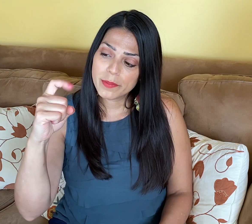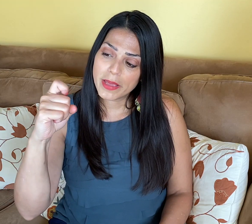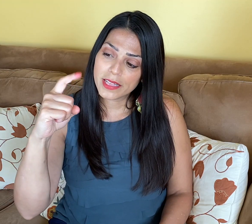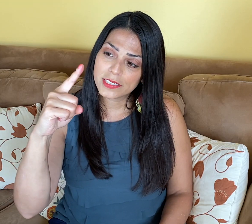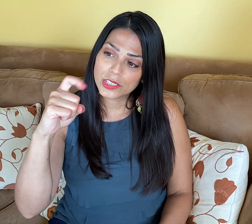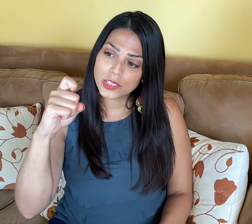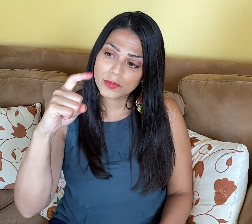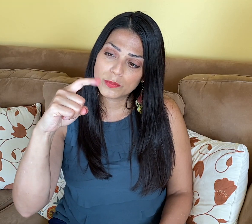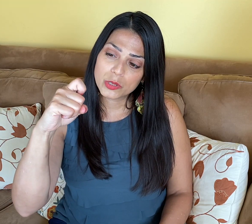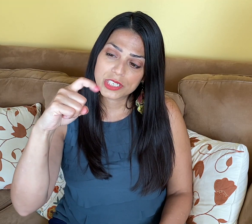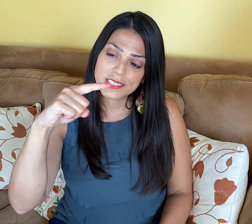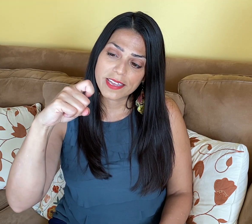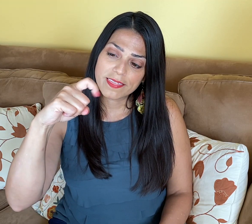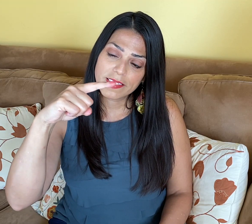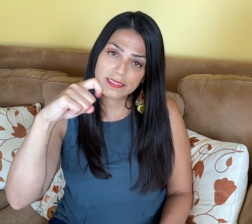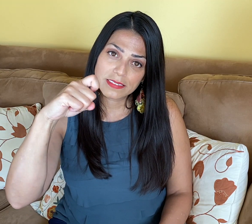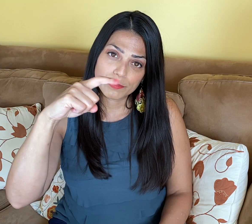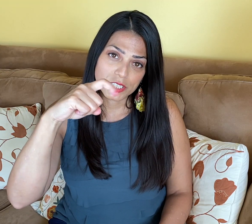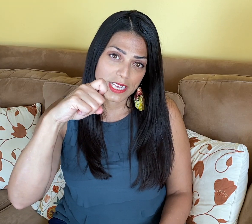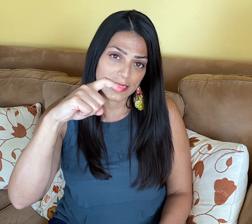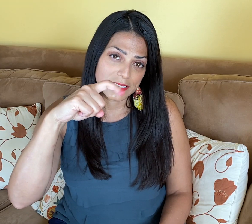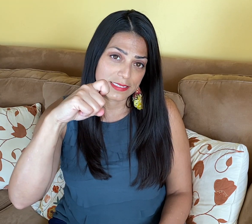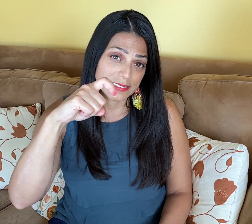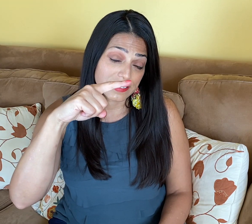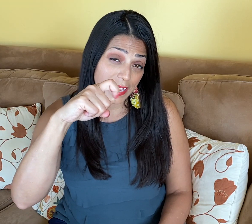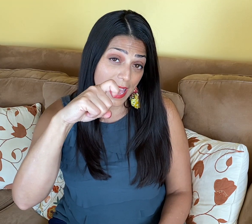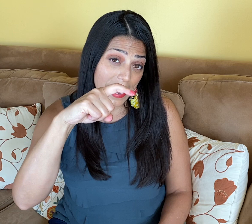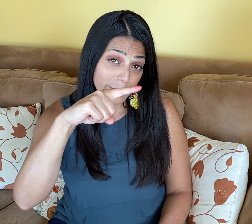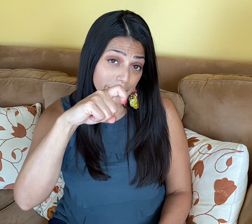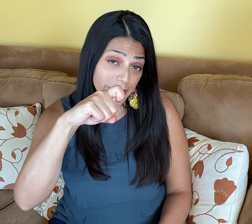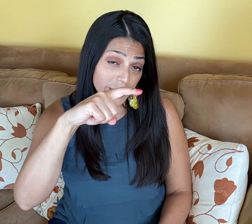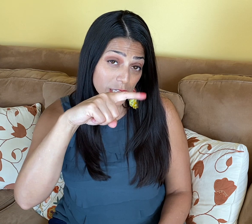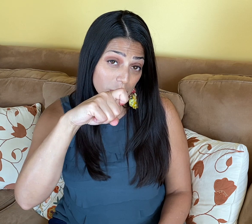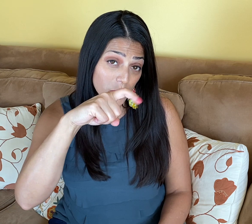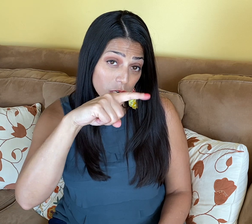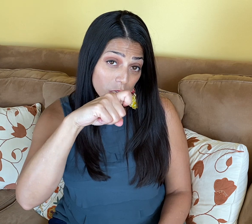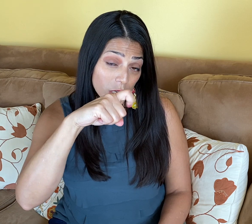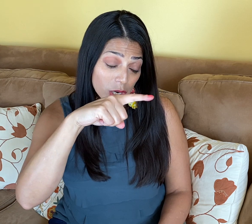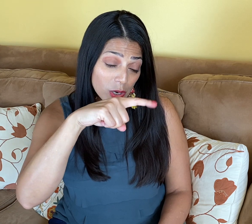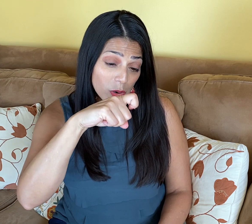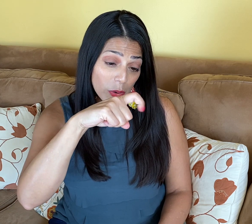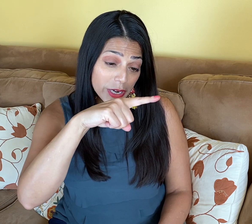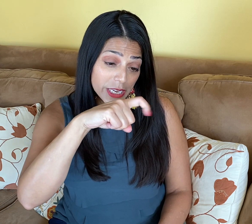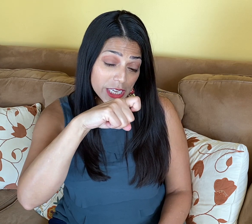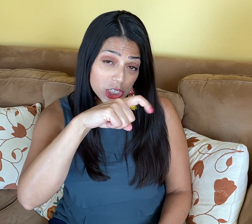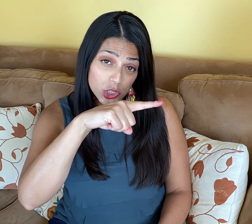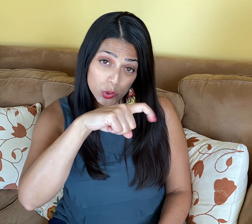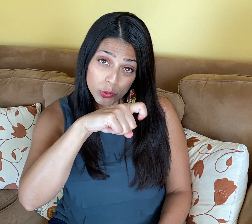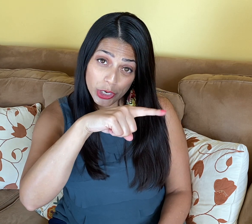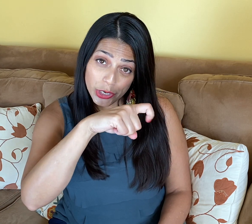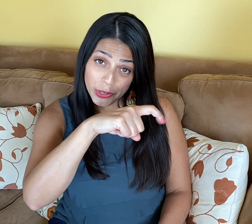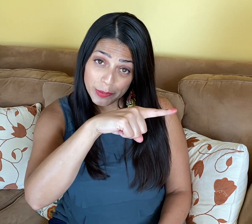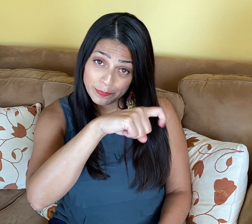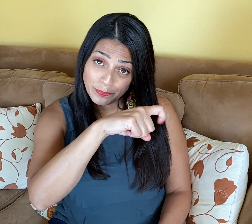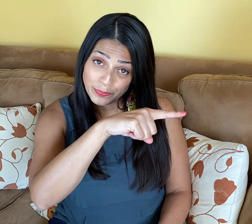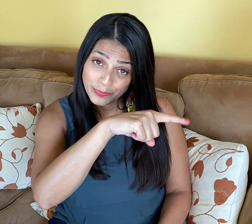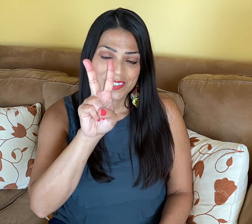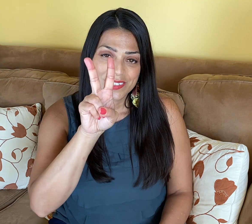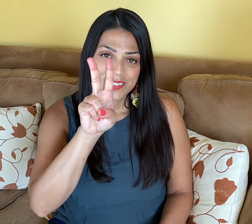make little motions like this and pretend like this is a caterpillar or an inchworm.